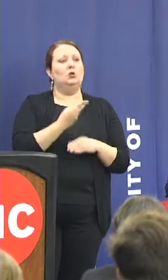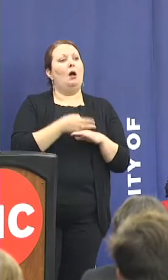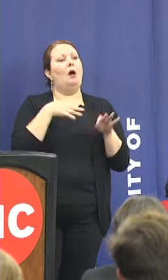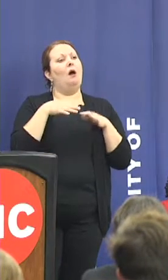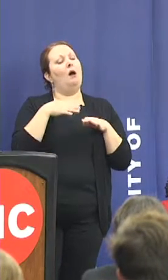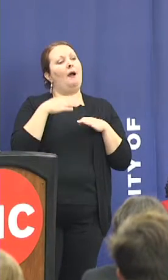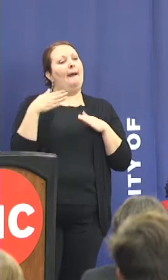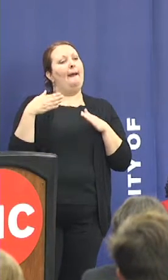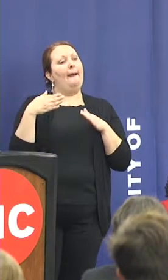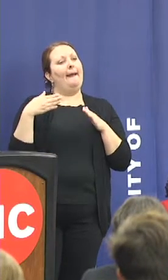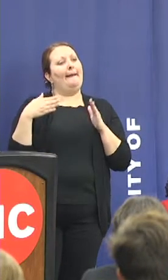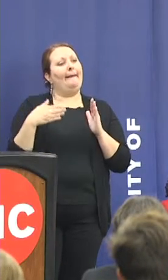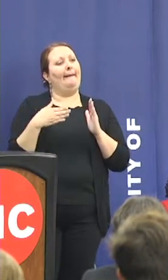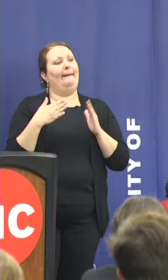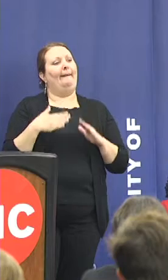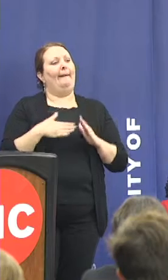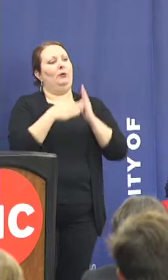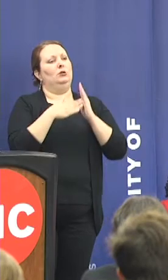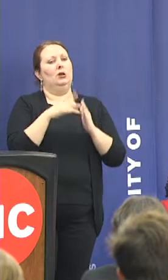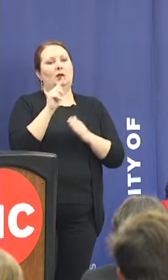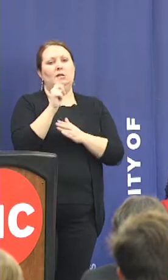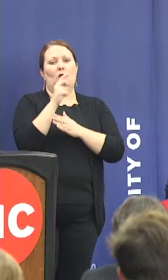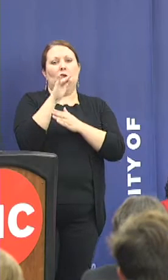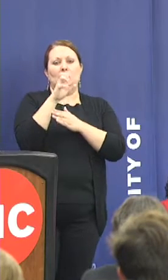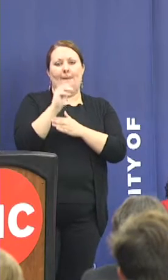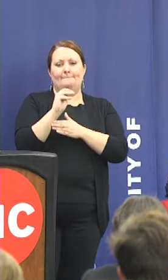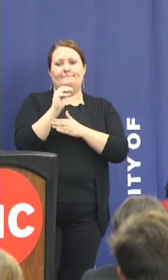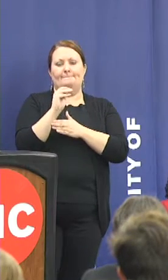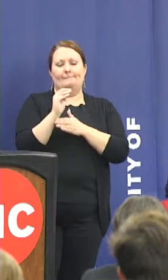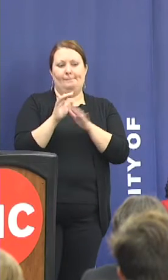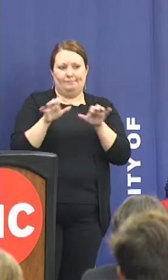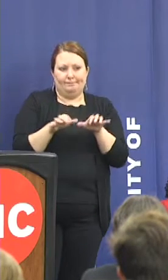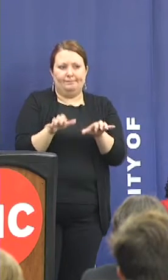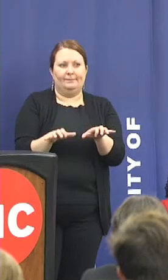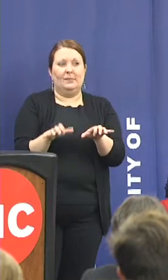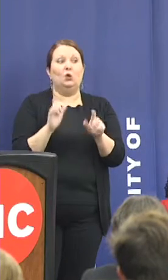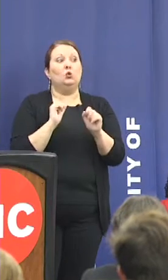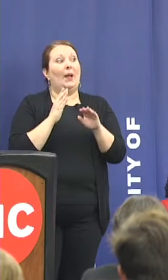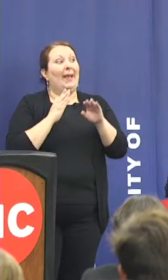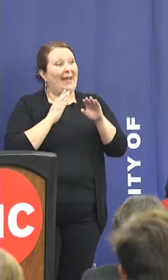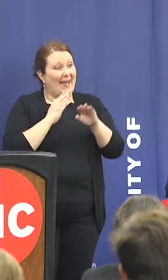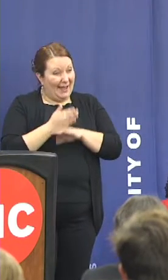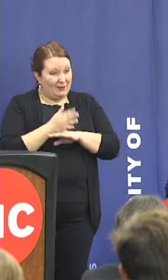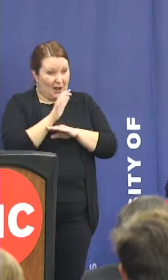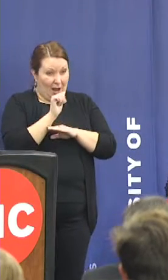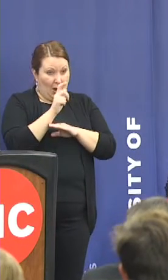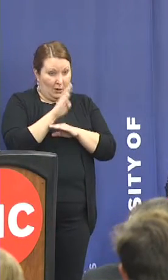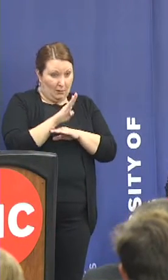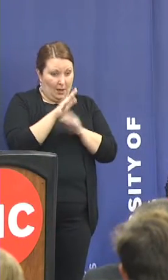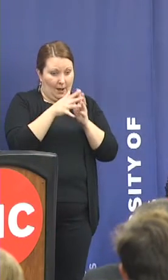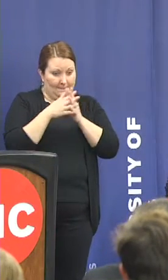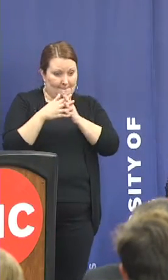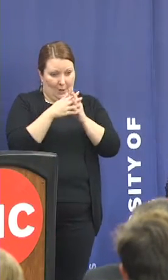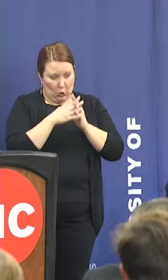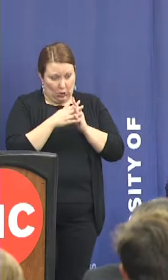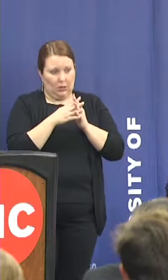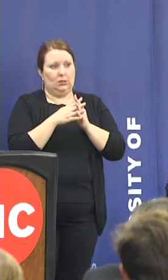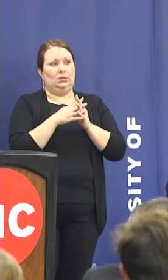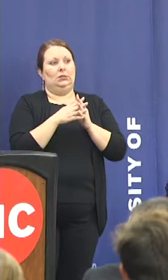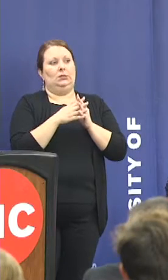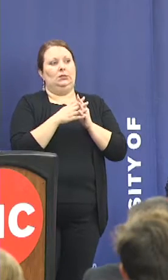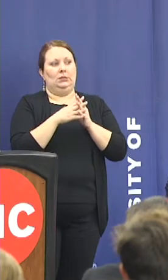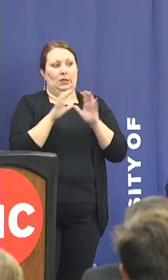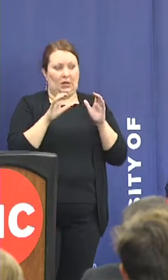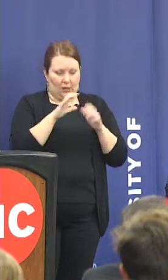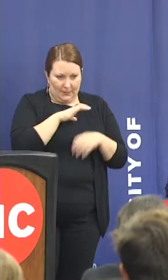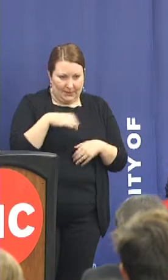justify counterterrorism initiatives. So after Arab American community activists,